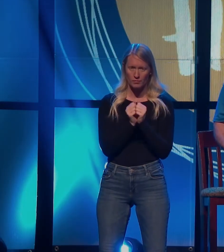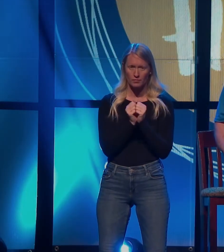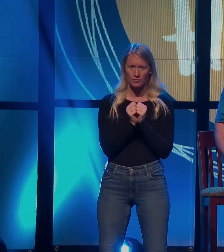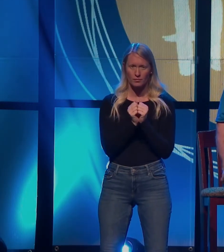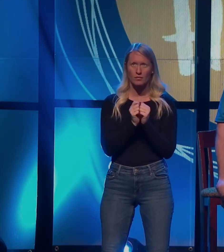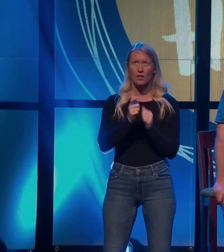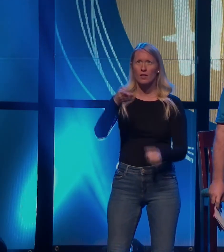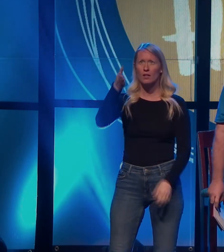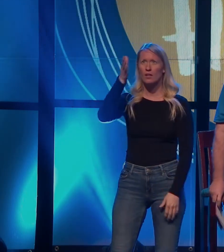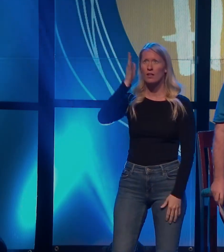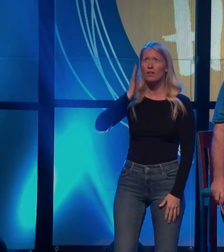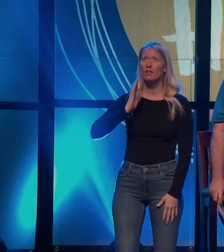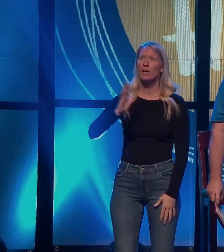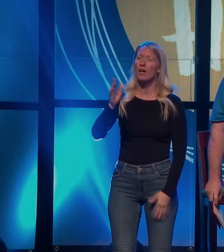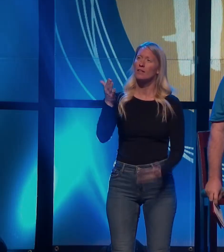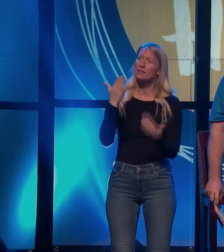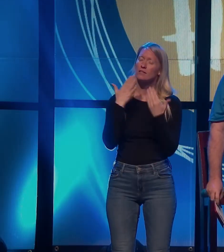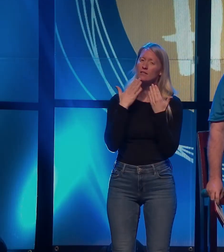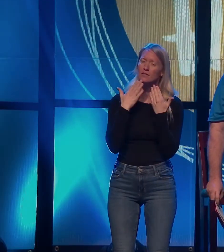God, thank you.